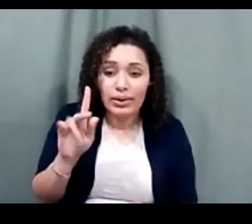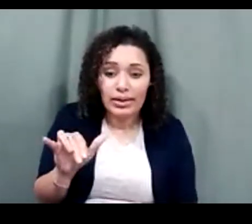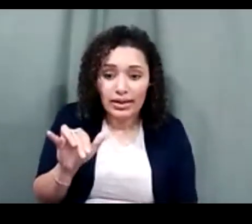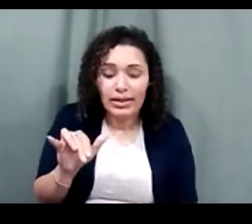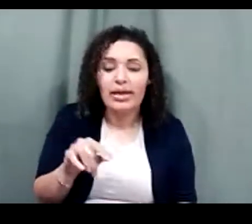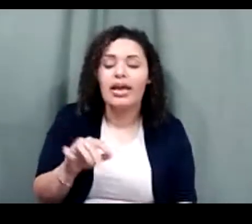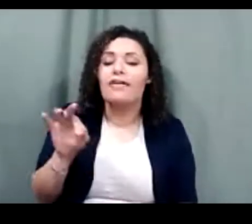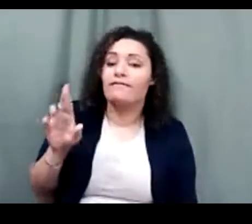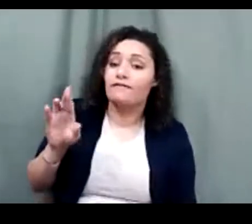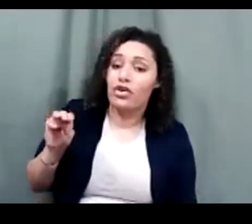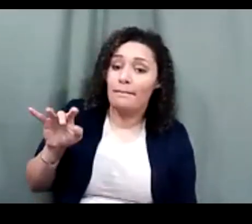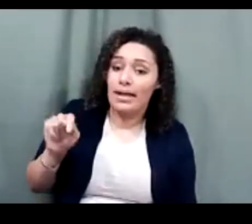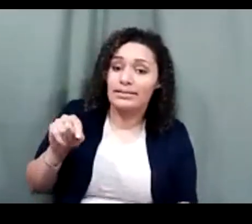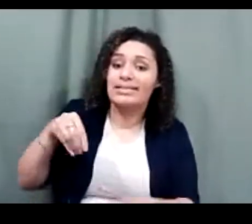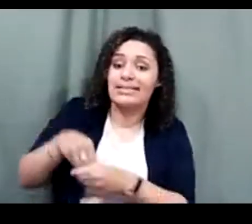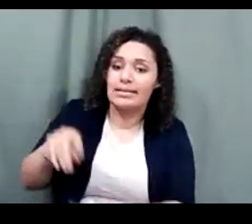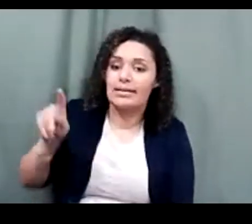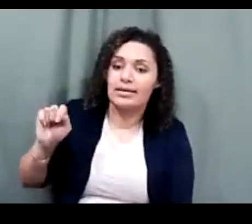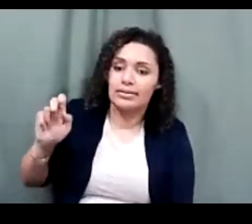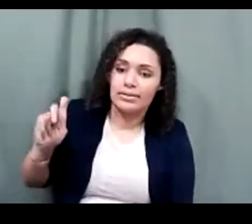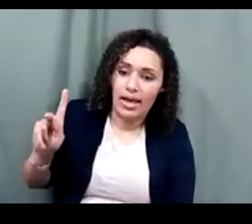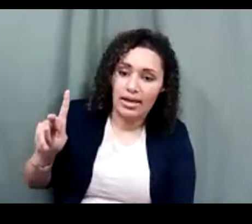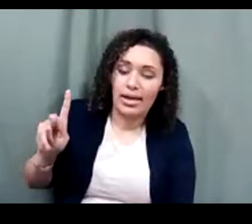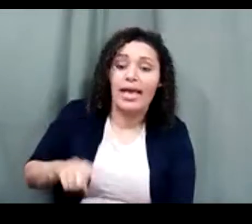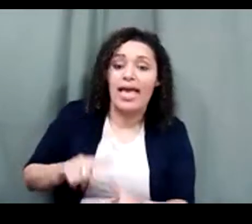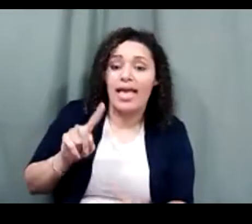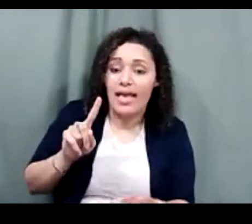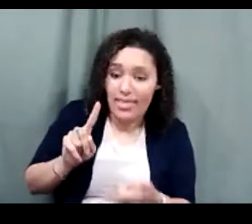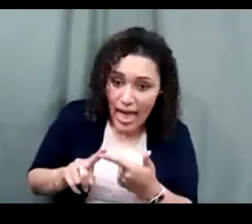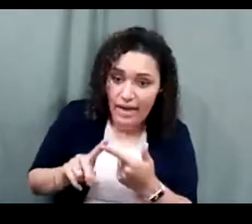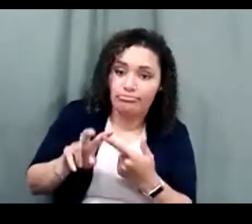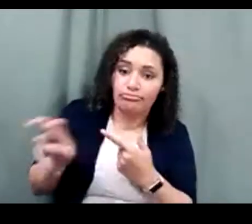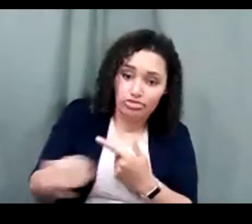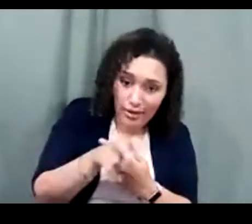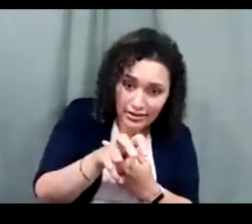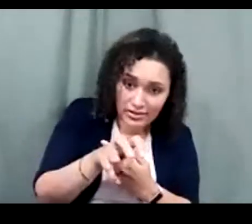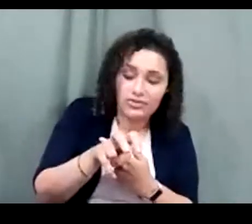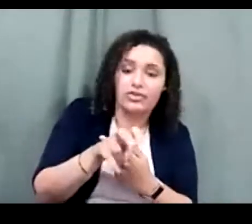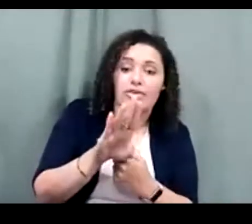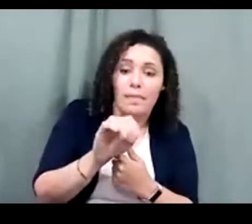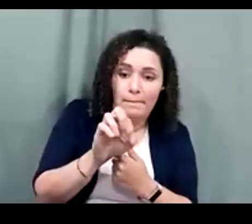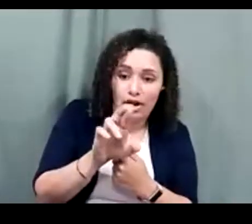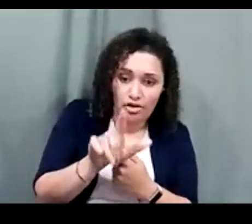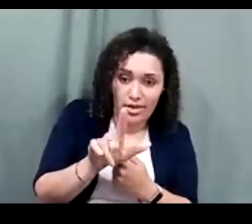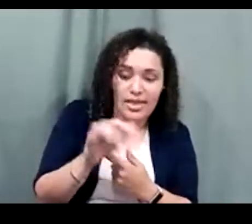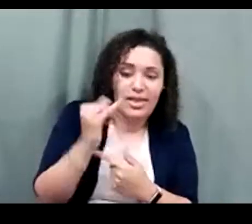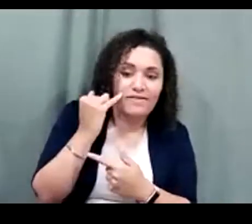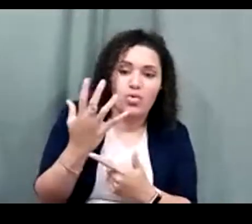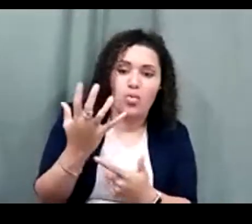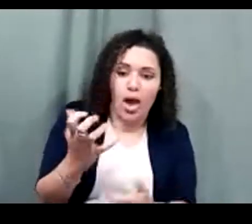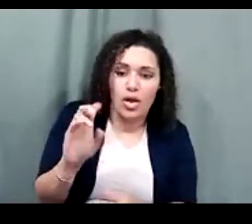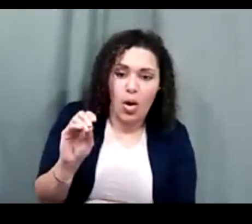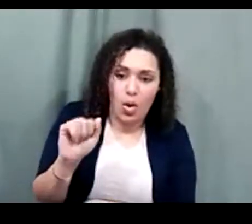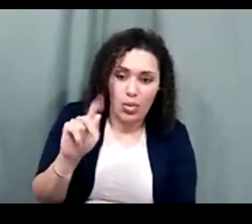and then put it into the barrel afterwards. If you're trying to make like an oaky Chardonnay or something, that's usually how it would be done. But that's not so much what we're going for.